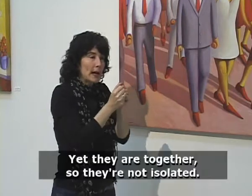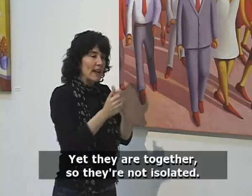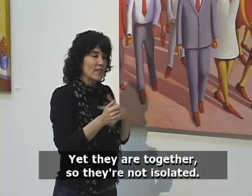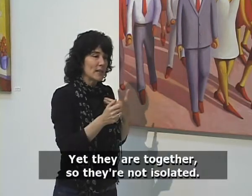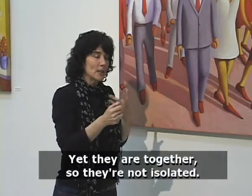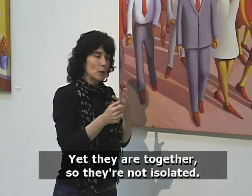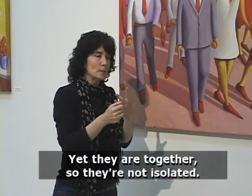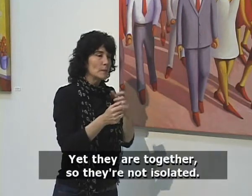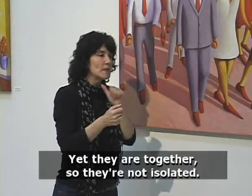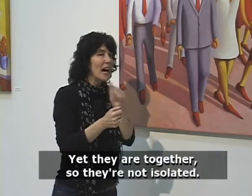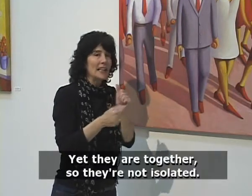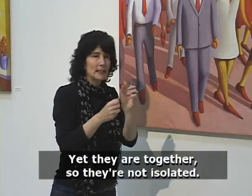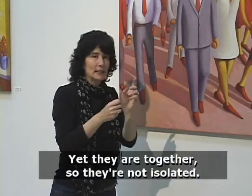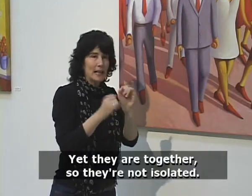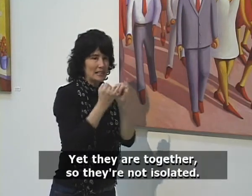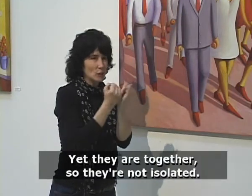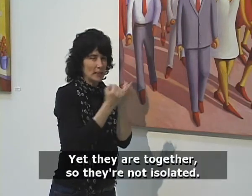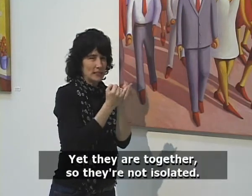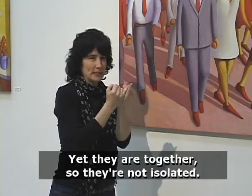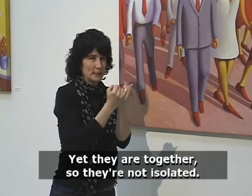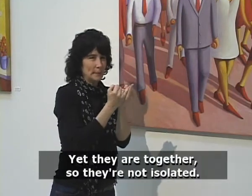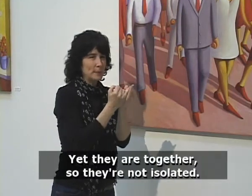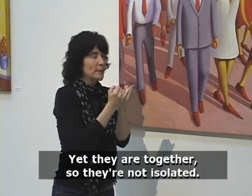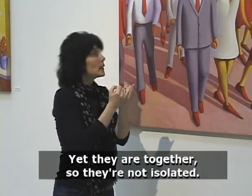Yet they are together, so they're not isolated.